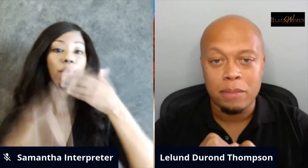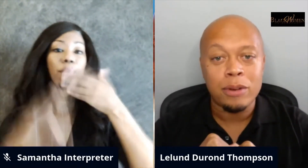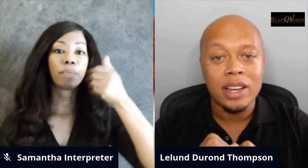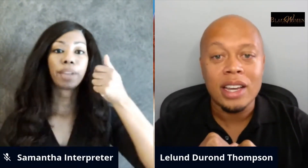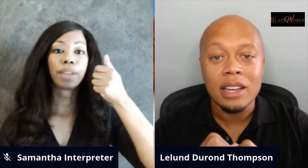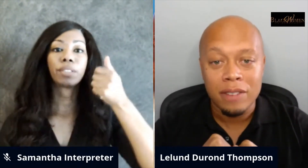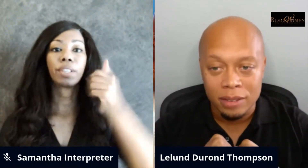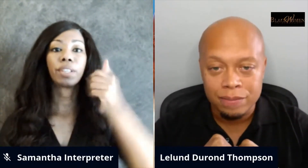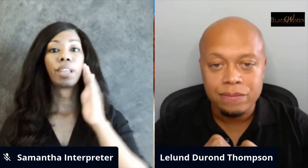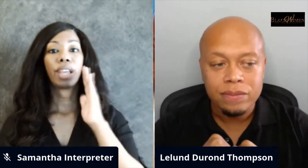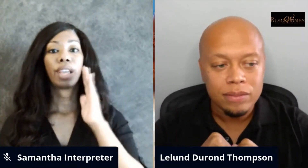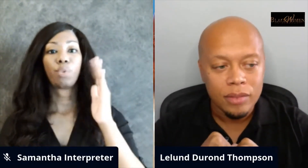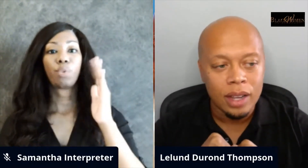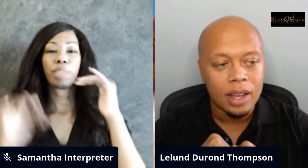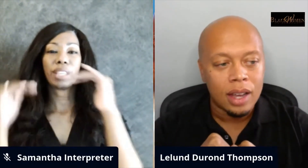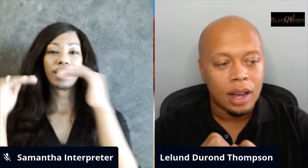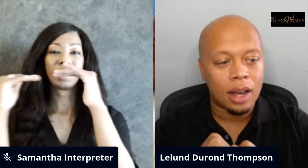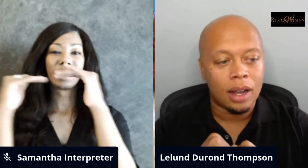gonna be pretty even.